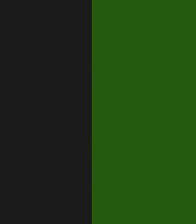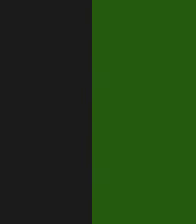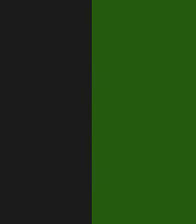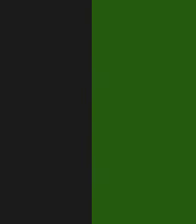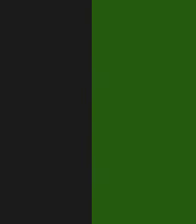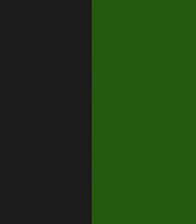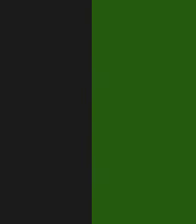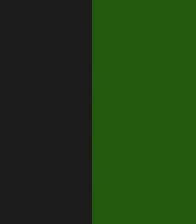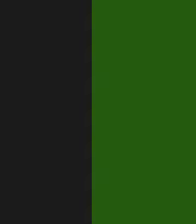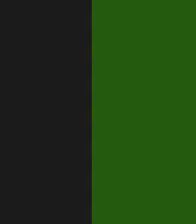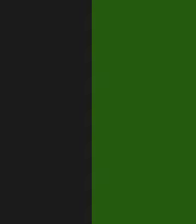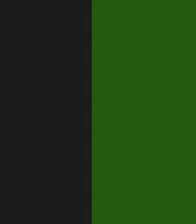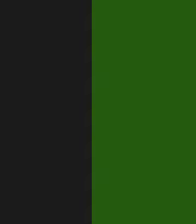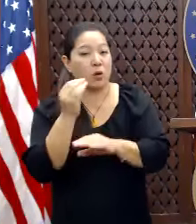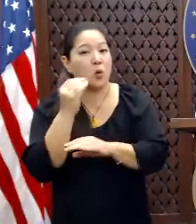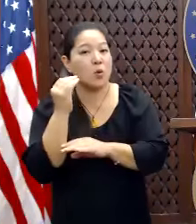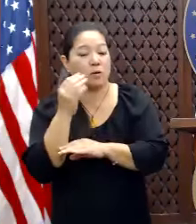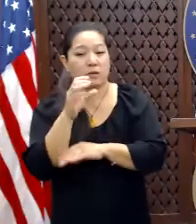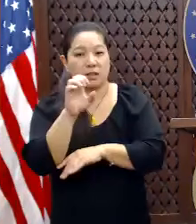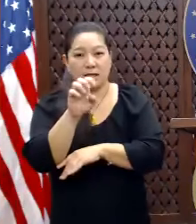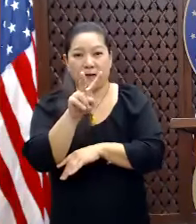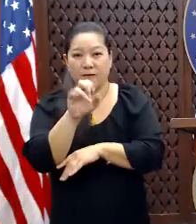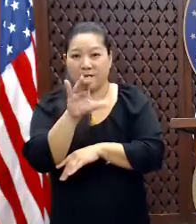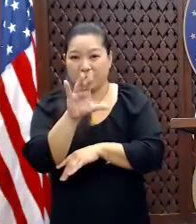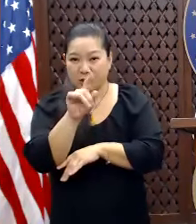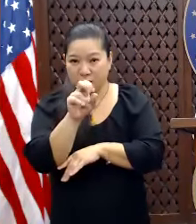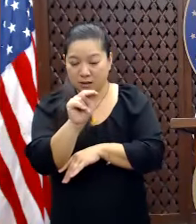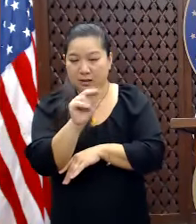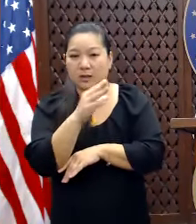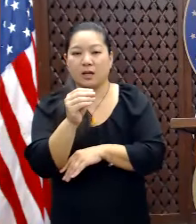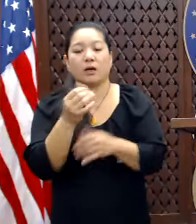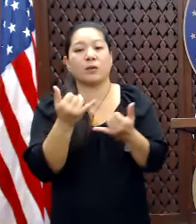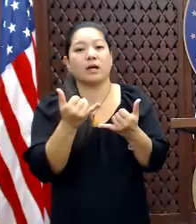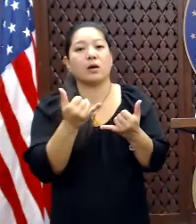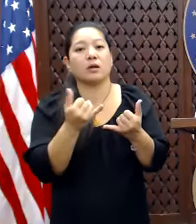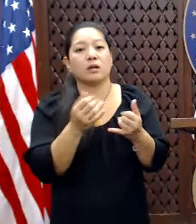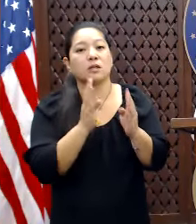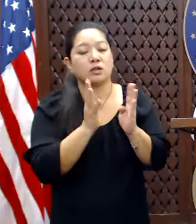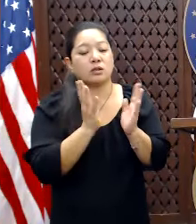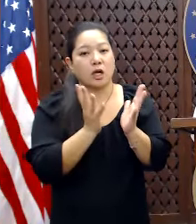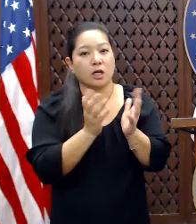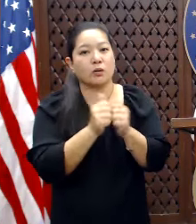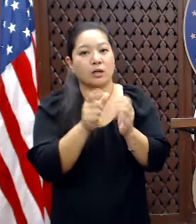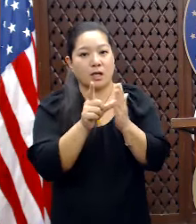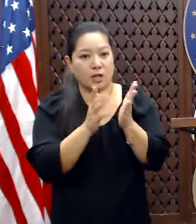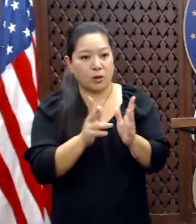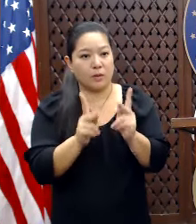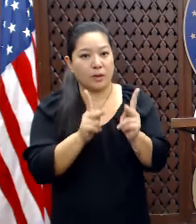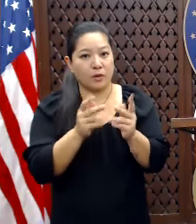concrete steps as of right now? Well, my concrete step right now is talking with my legal people. Thank you,